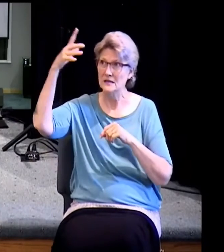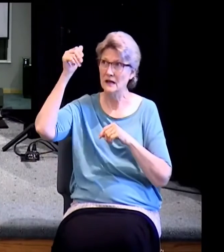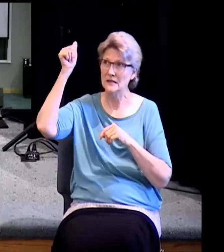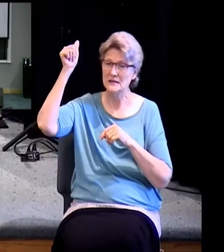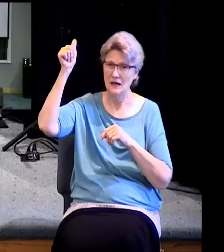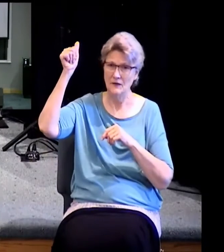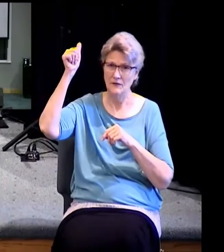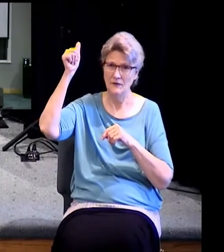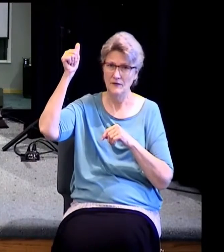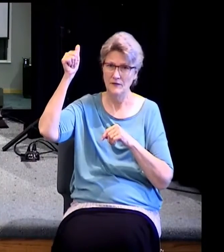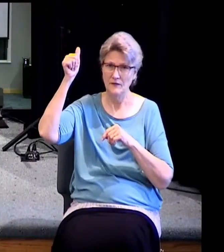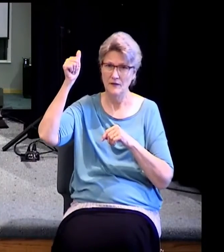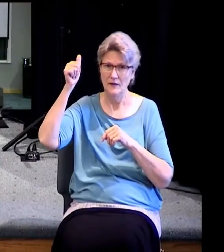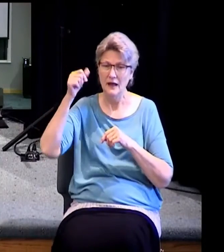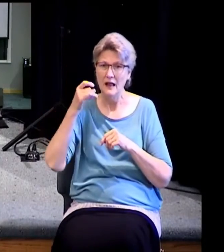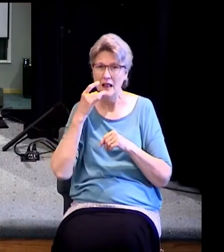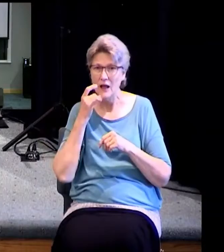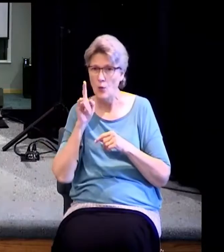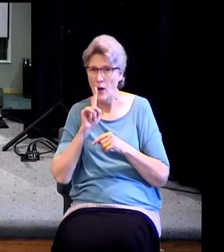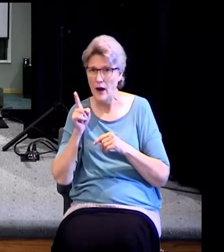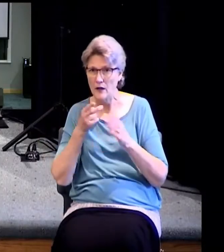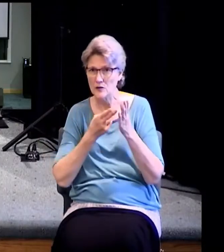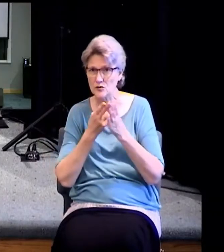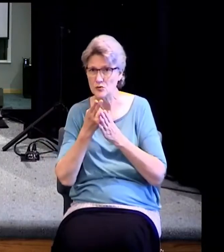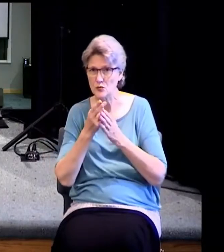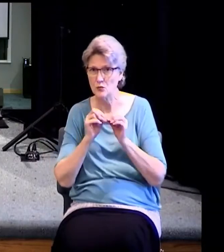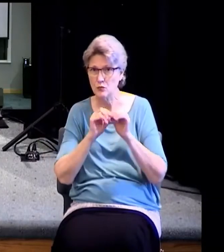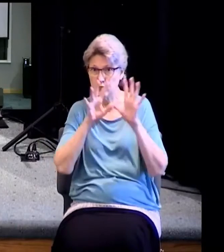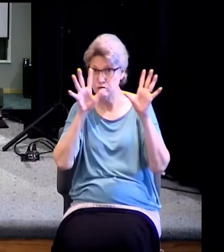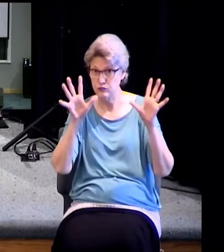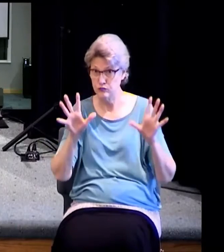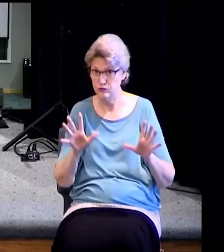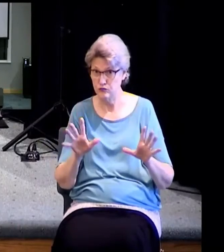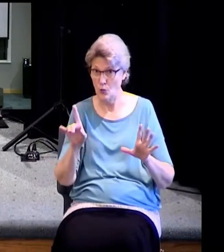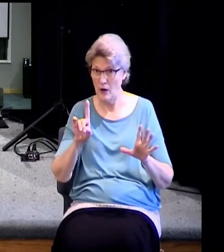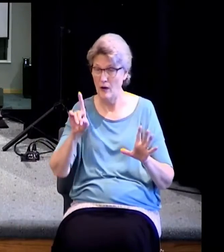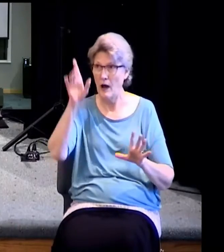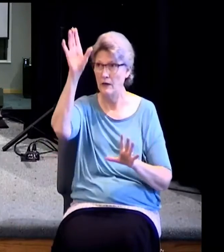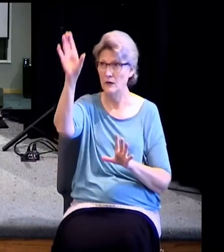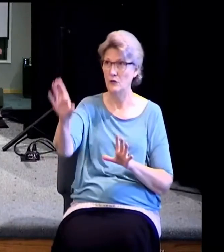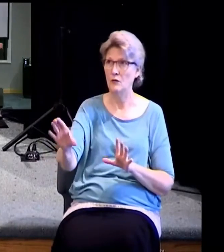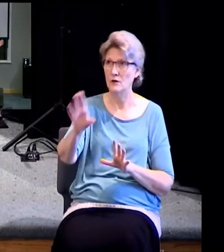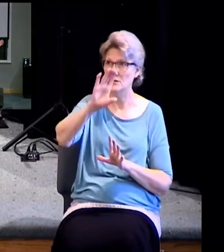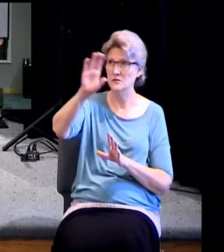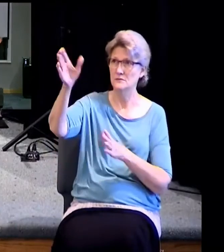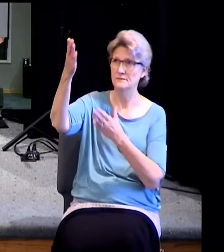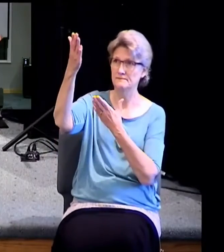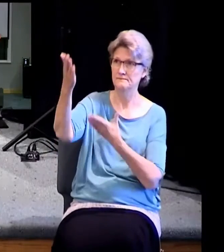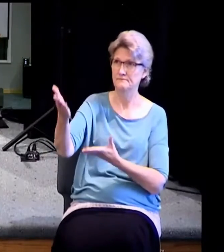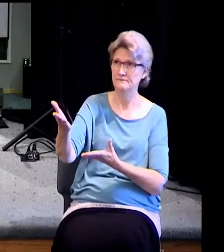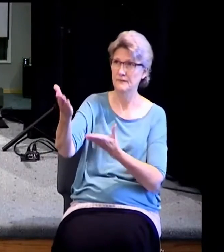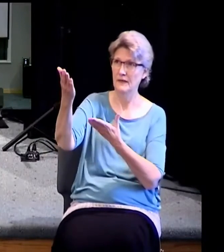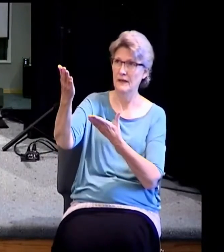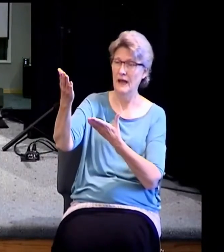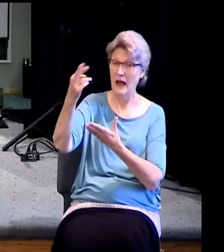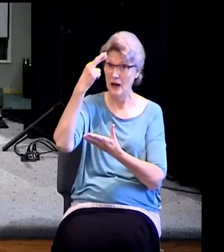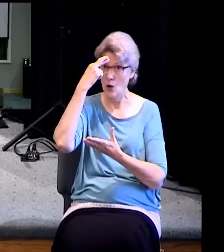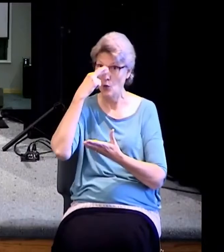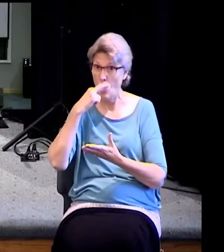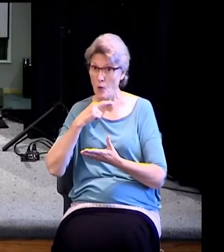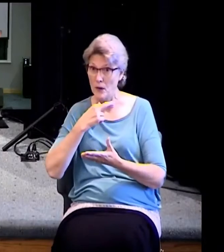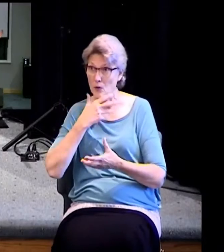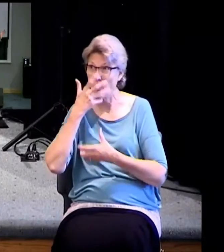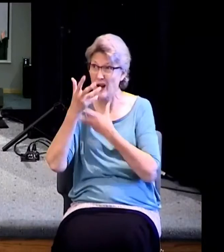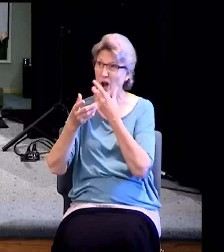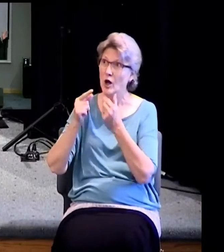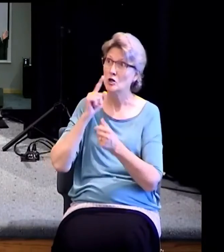The light was on the cross. We even have a Roman crying out, surely this